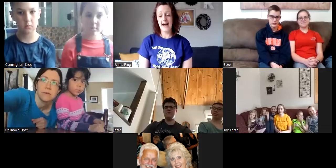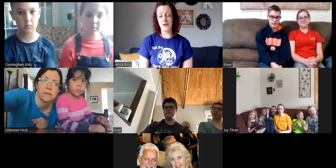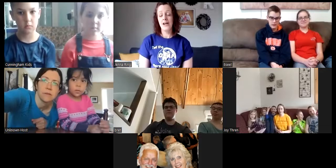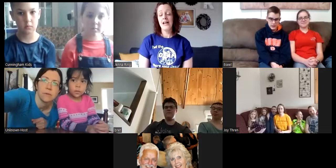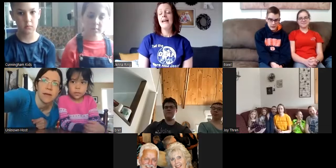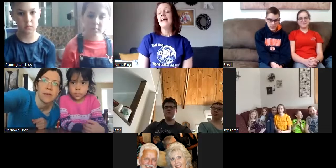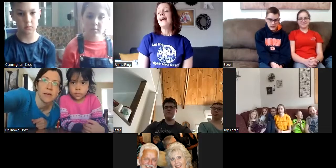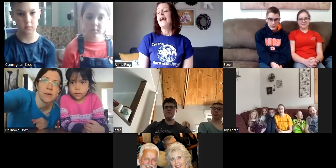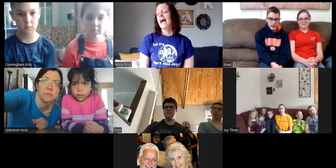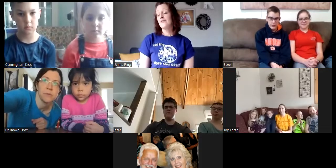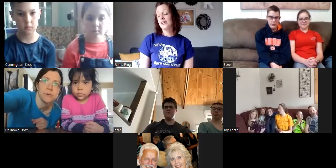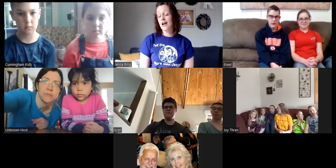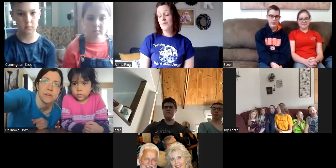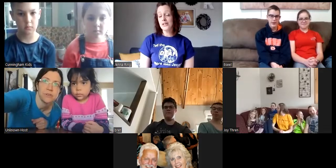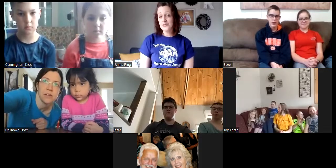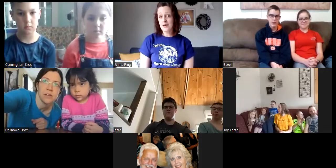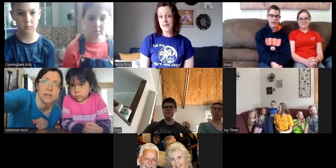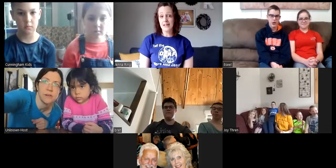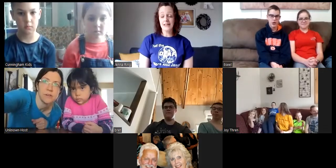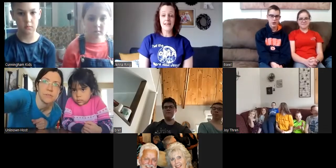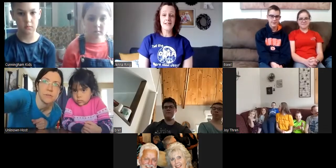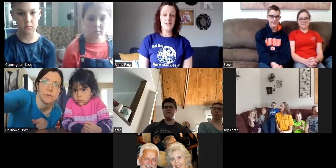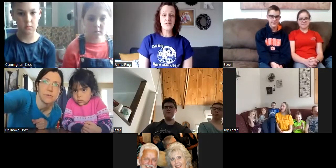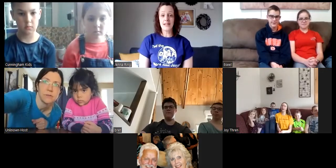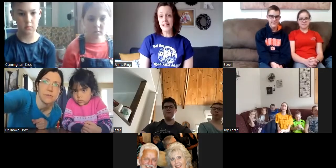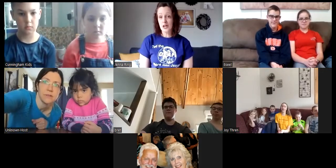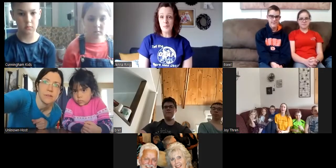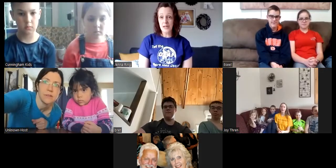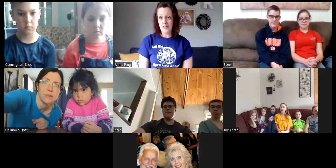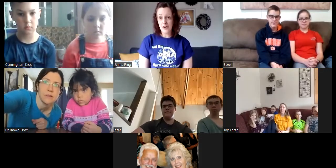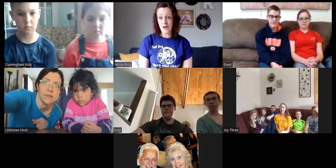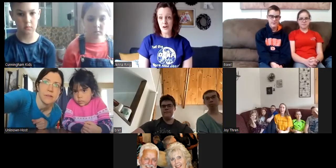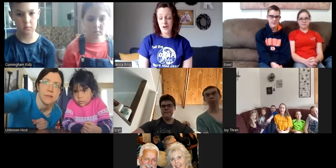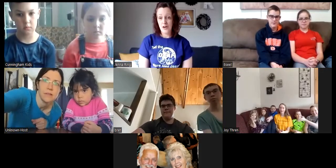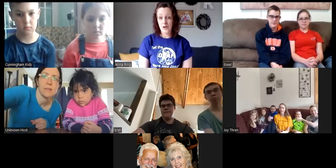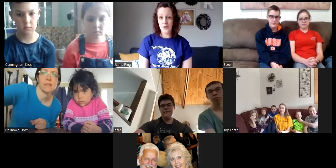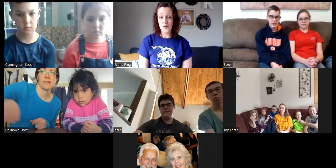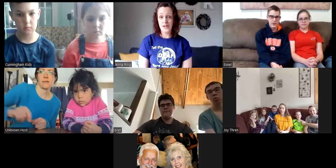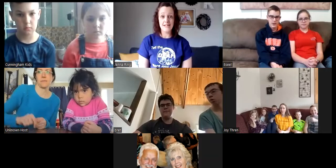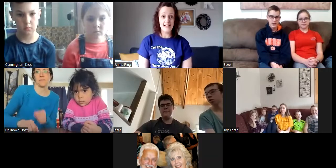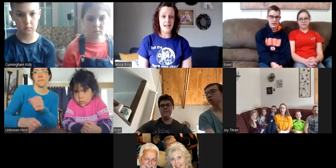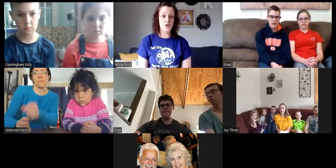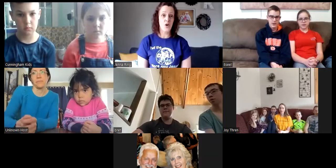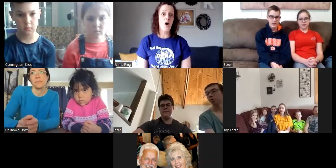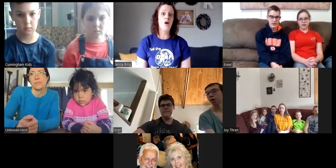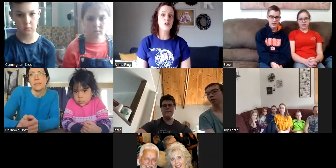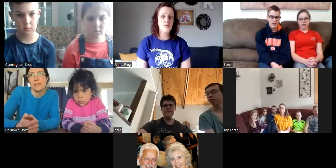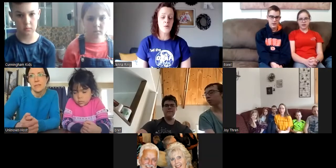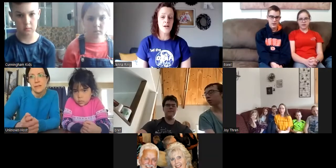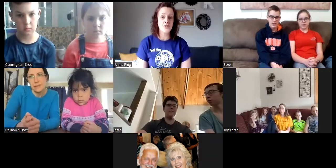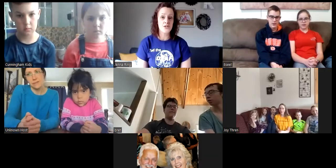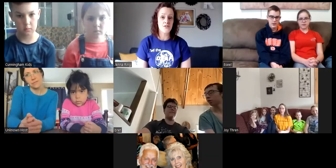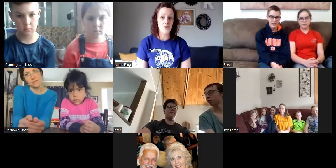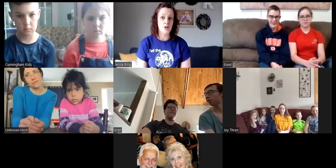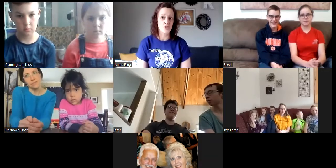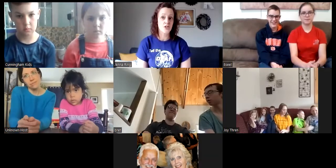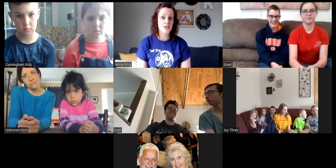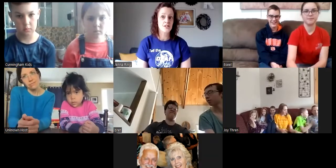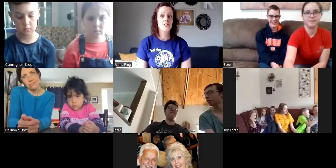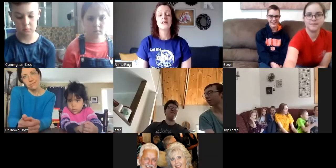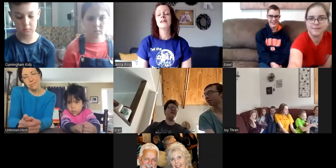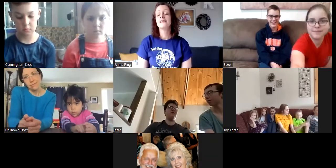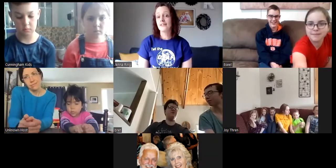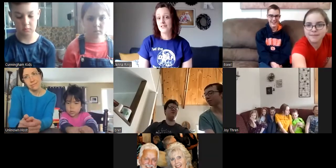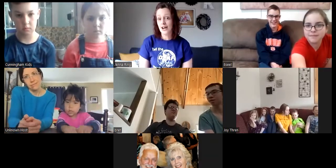is. Now, every time we do something like this, there's an eager beaver who needs to answer all of the questions